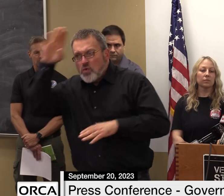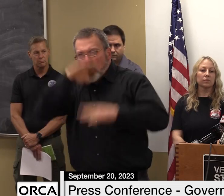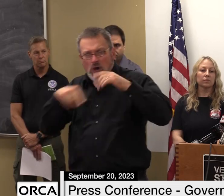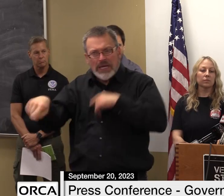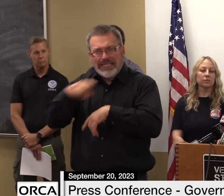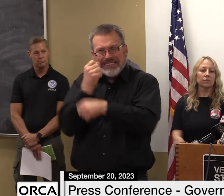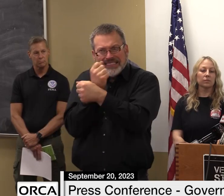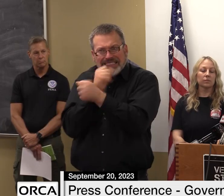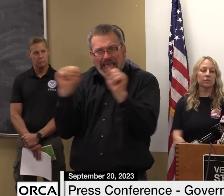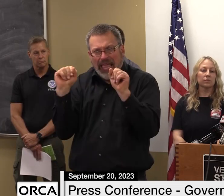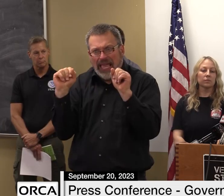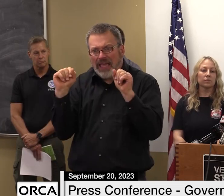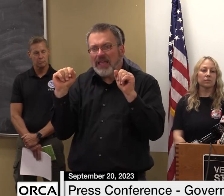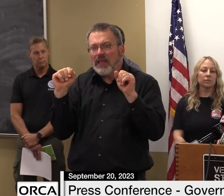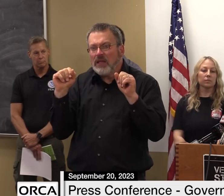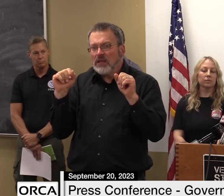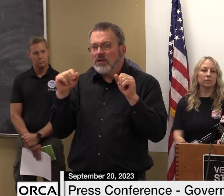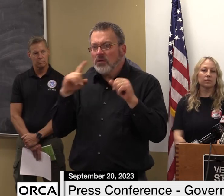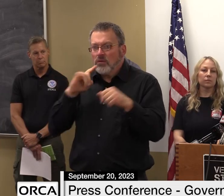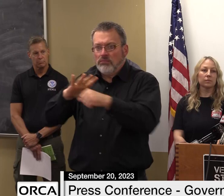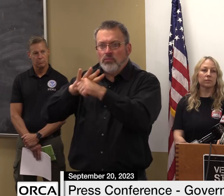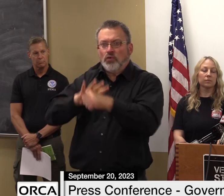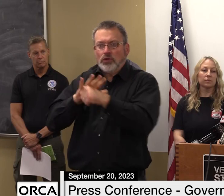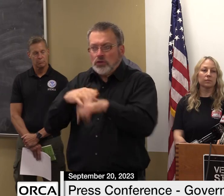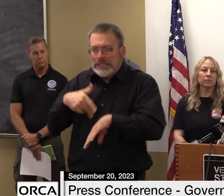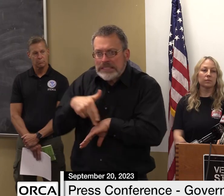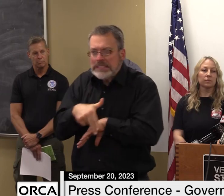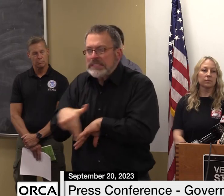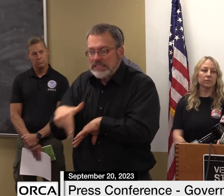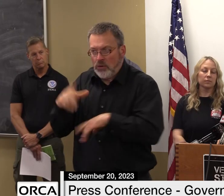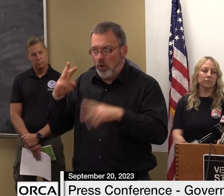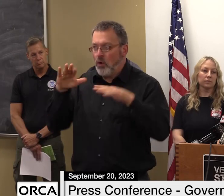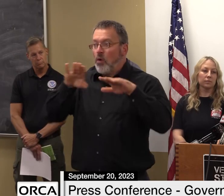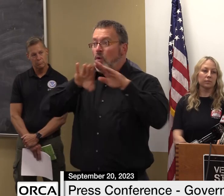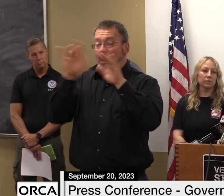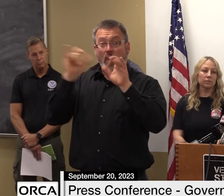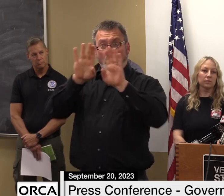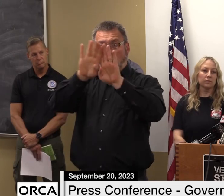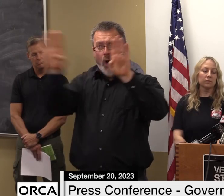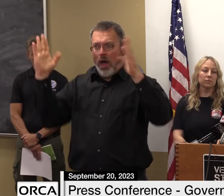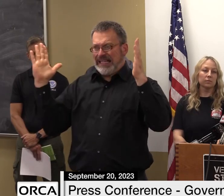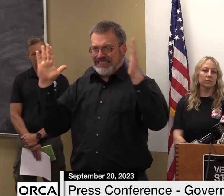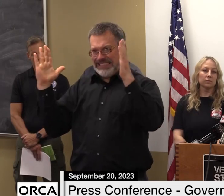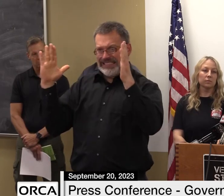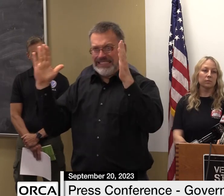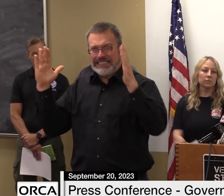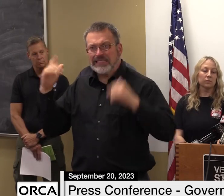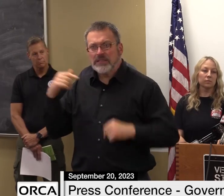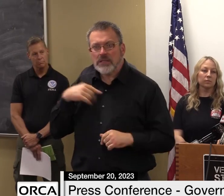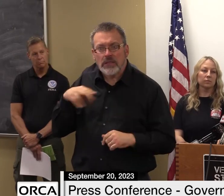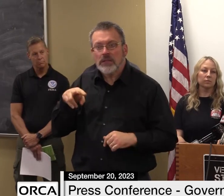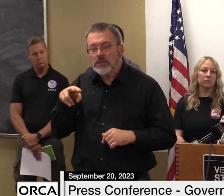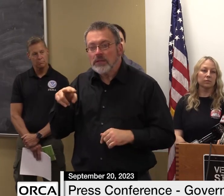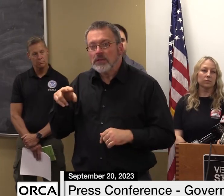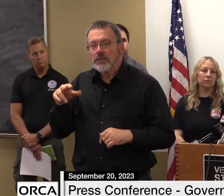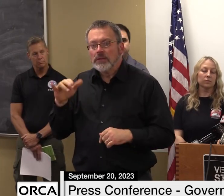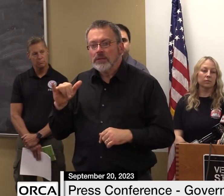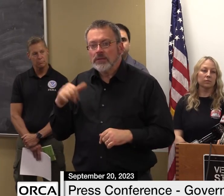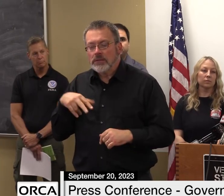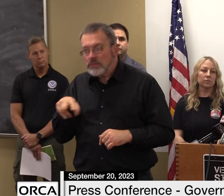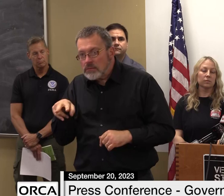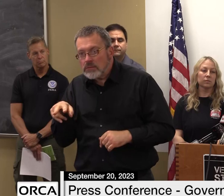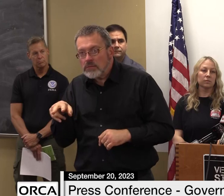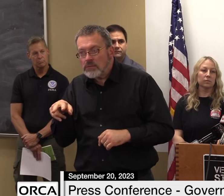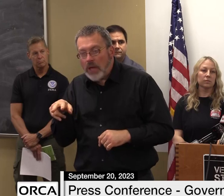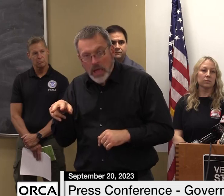water pressure against the outside wall. By the time we realized that we needed to move items even higher than the first floor, the river was